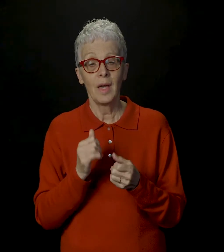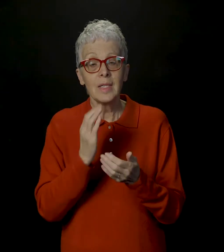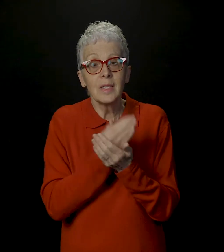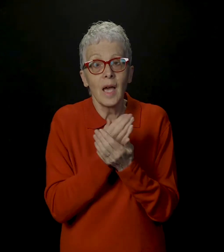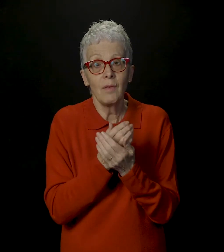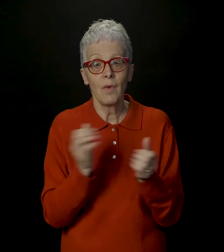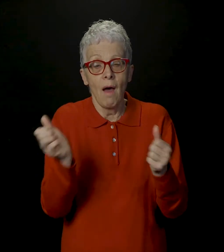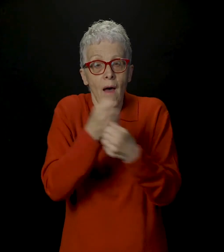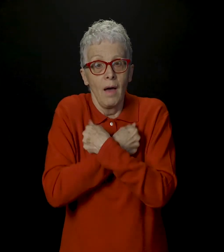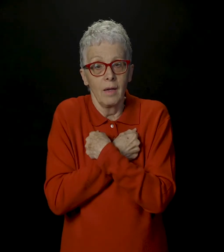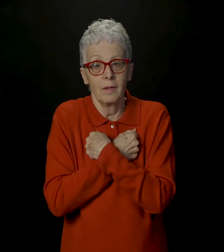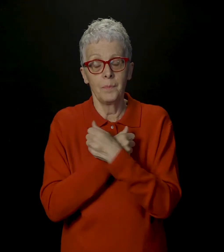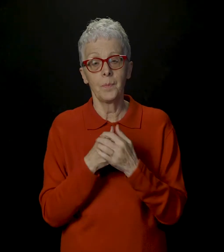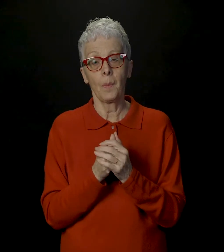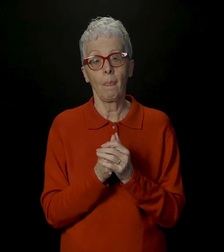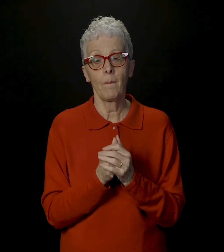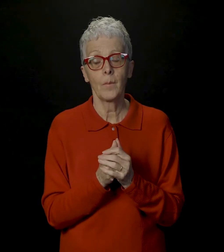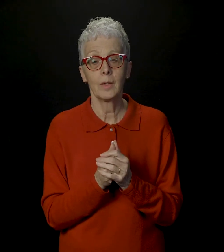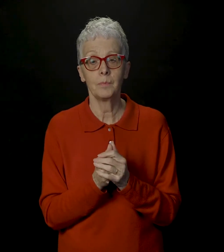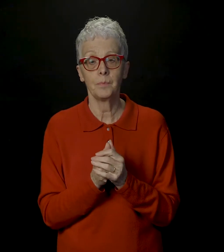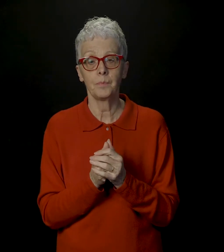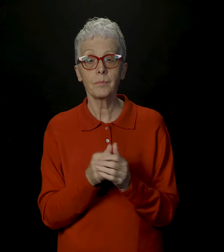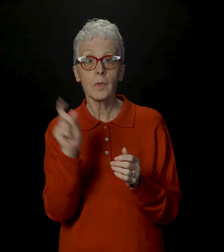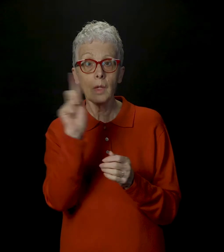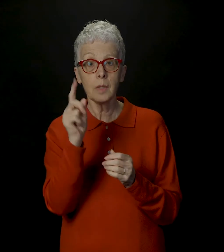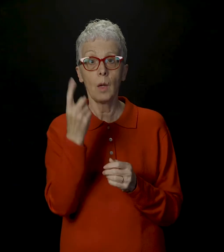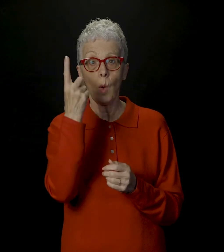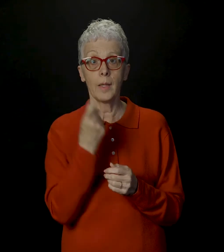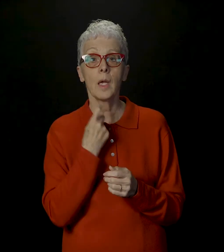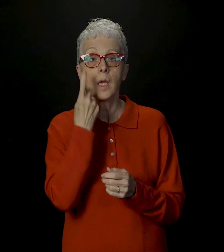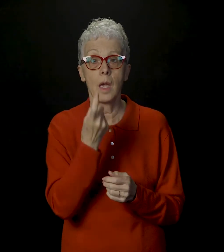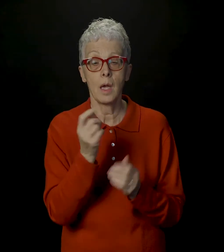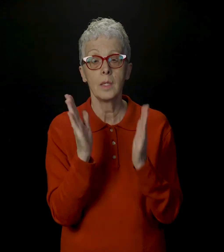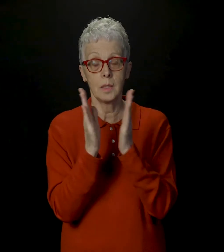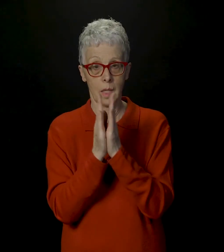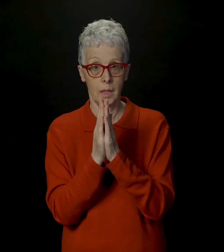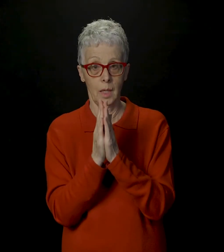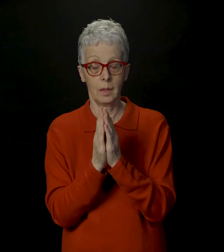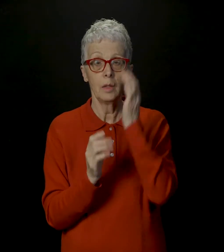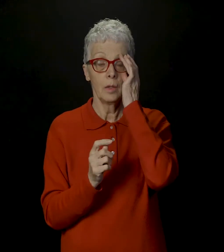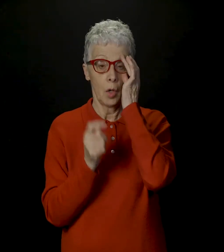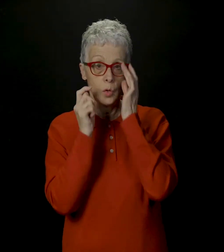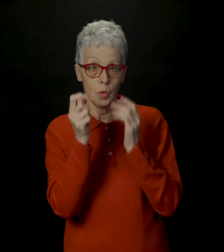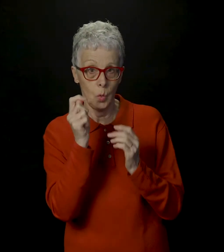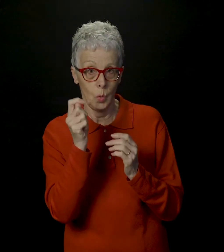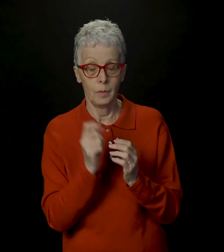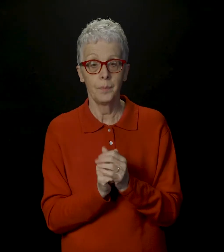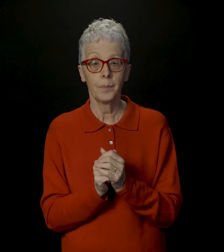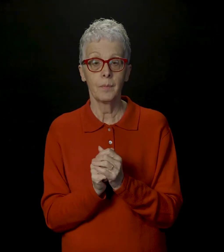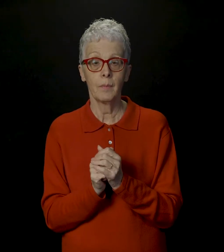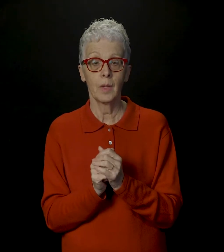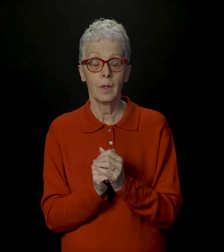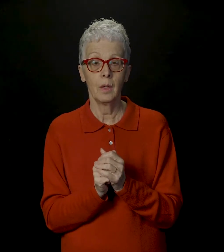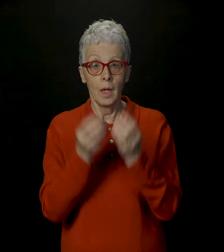such a thing Hey as I said before Today is One Care Sunday And we're going to delve Into that a little bit more Really shortly